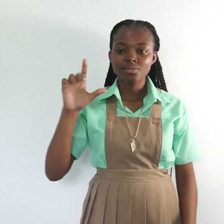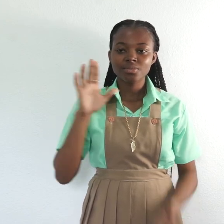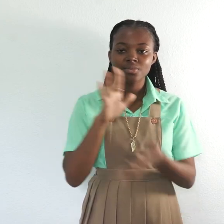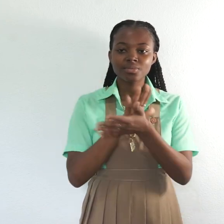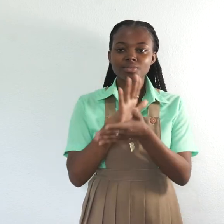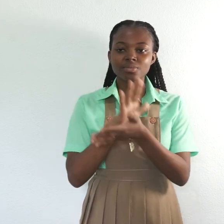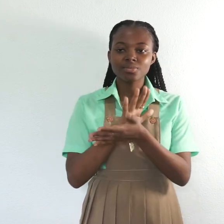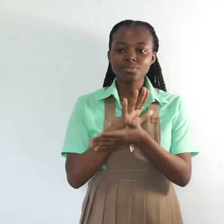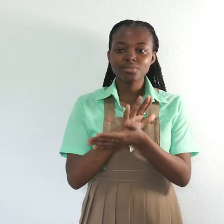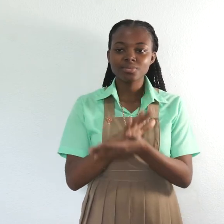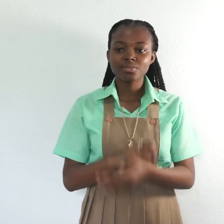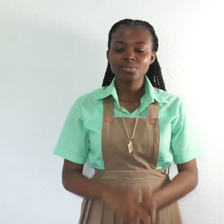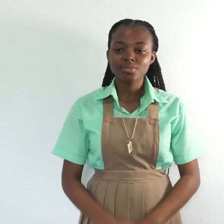School Weight